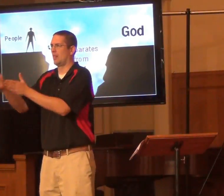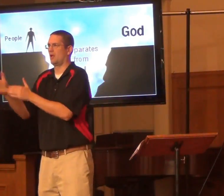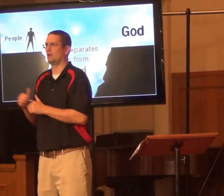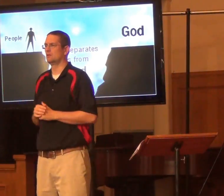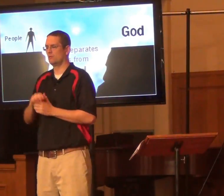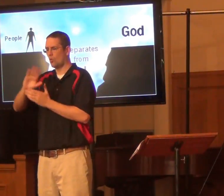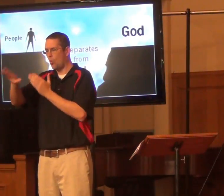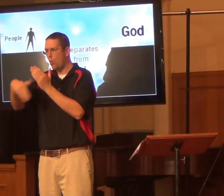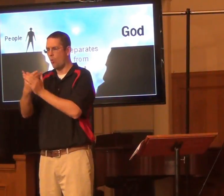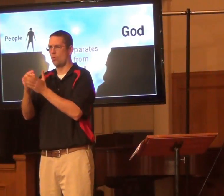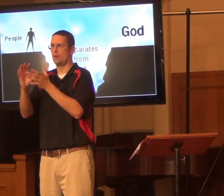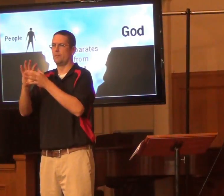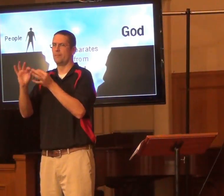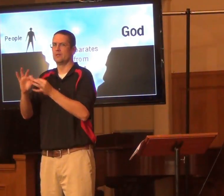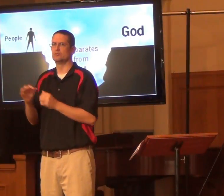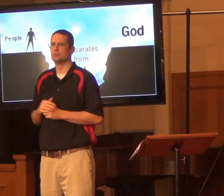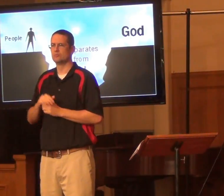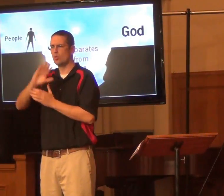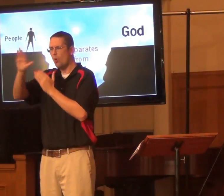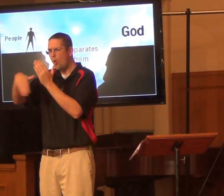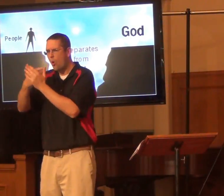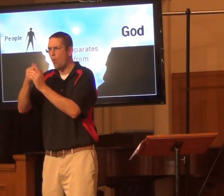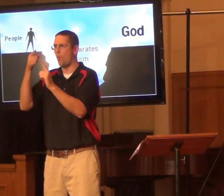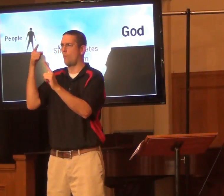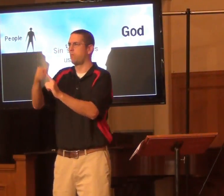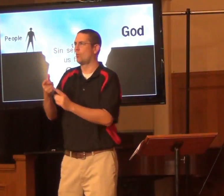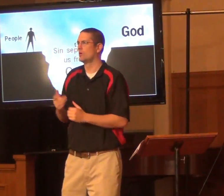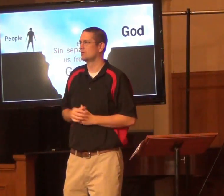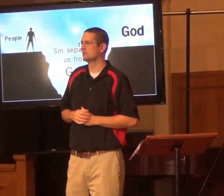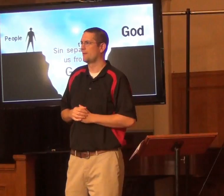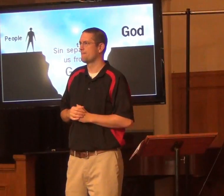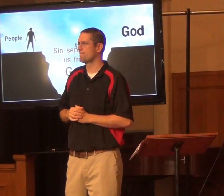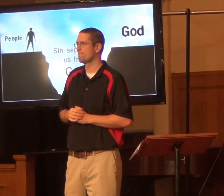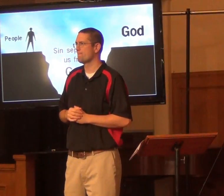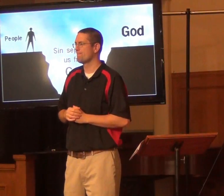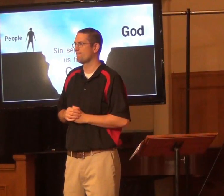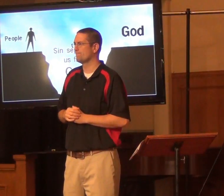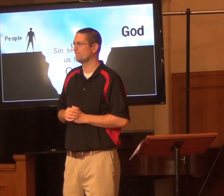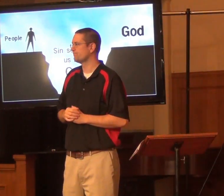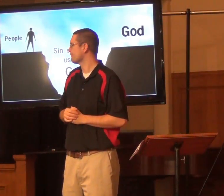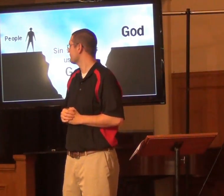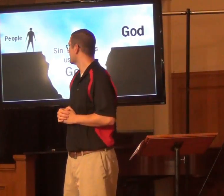That's the whole plan. That's the whole message. That's the whole point.